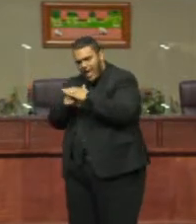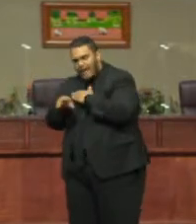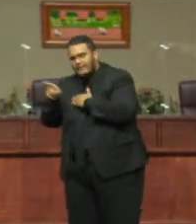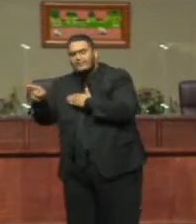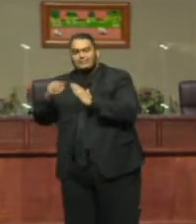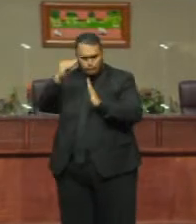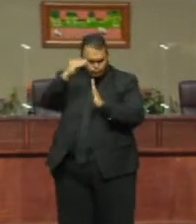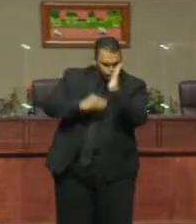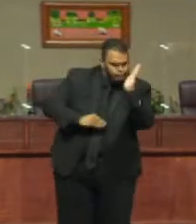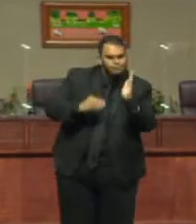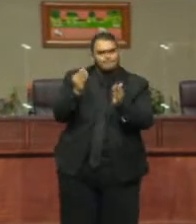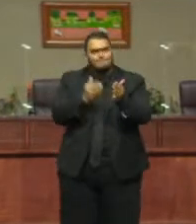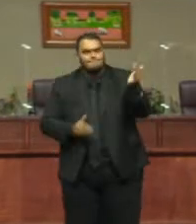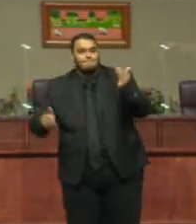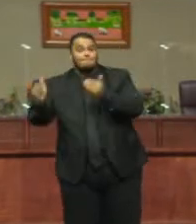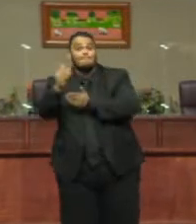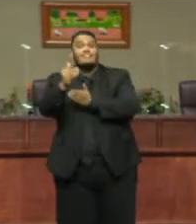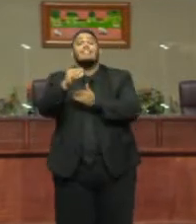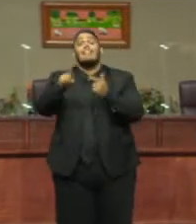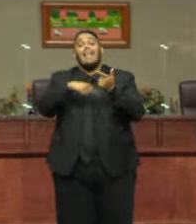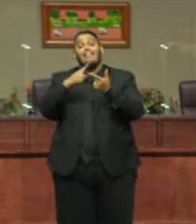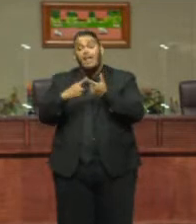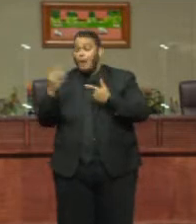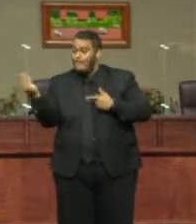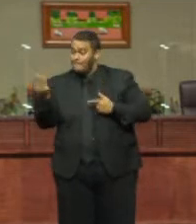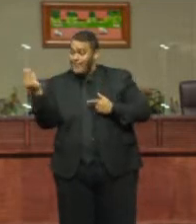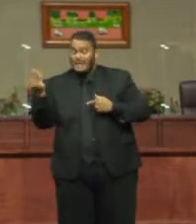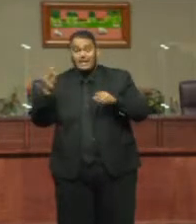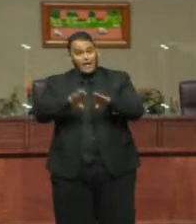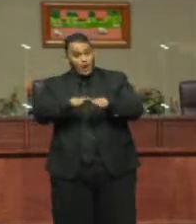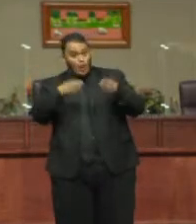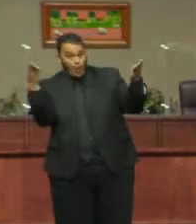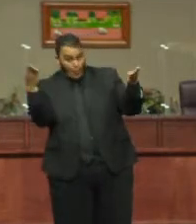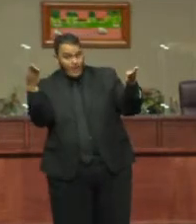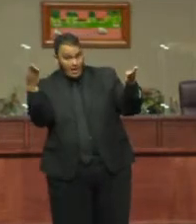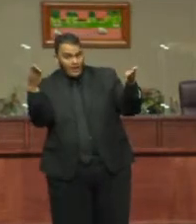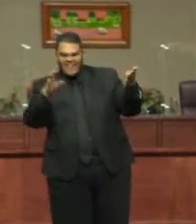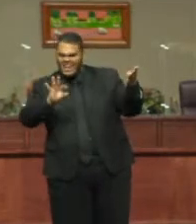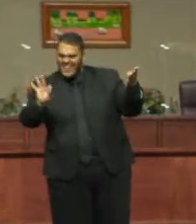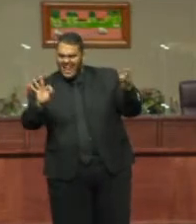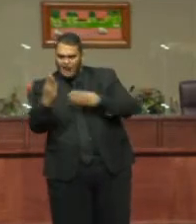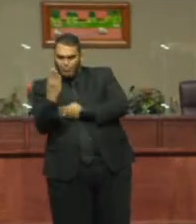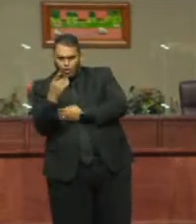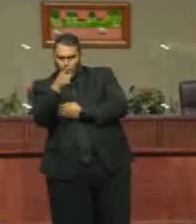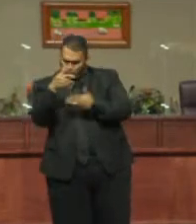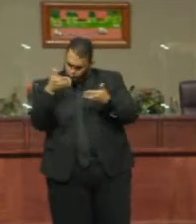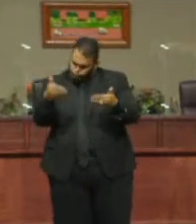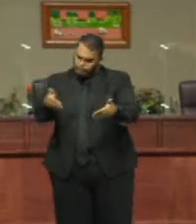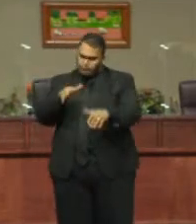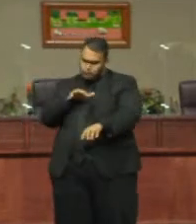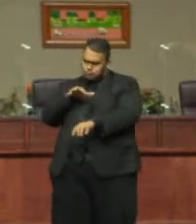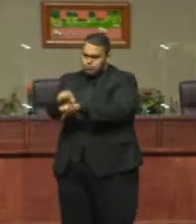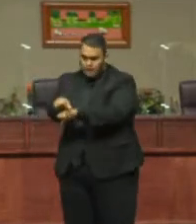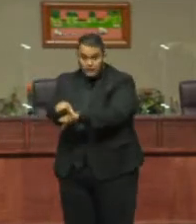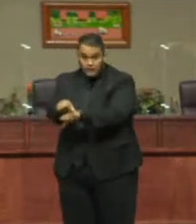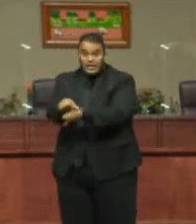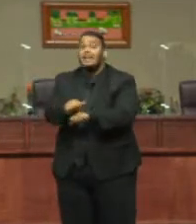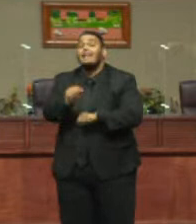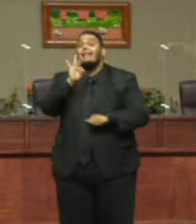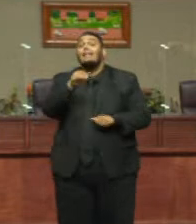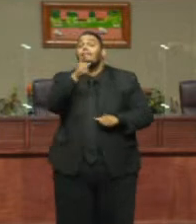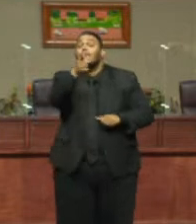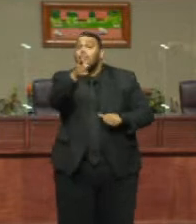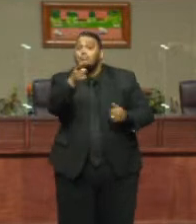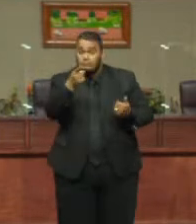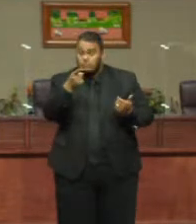Monday when it opens up at 9 a.m. In order to qualify for a shot, you must prove that you are